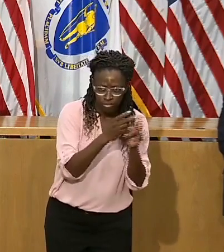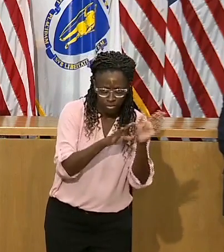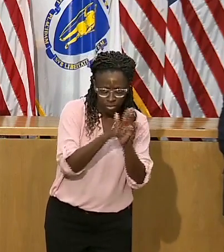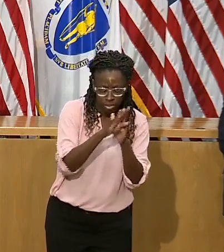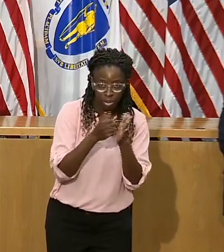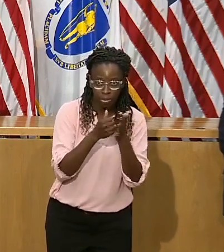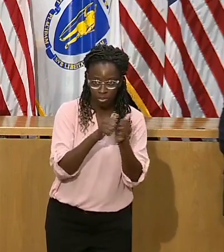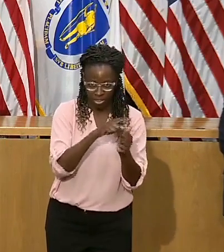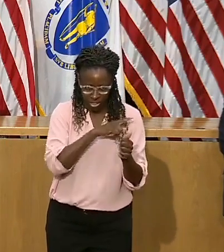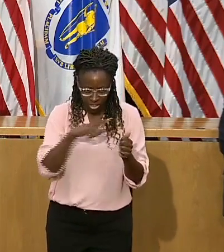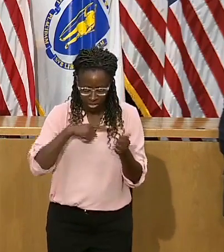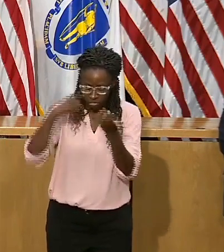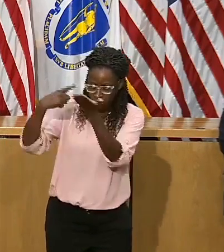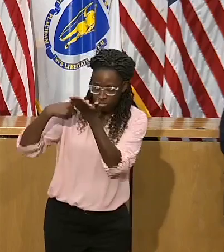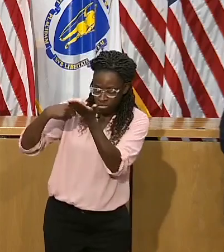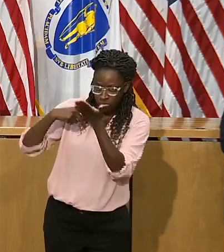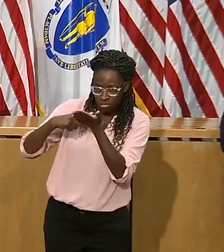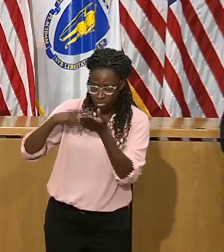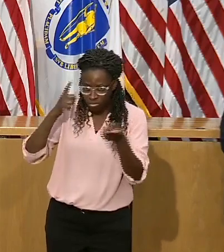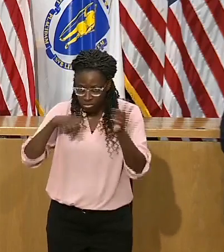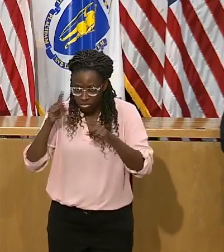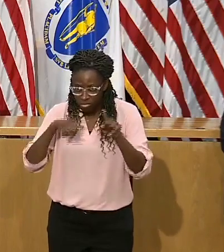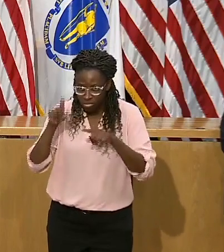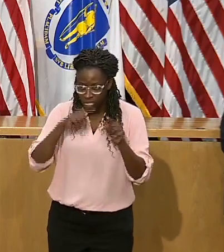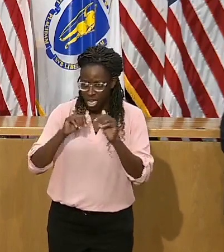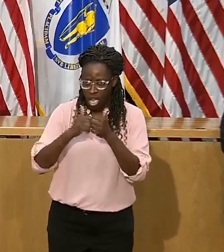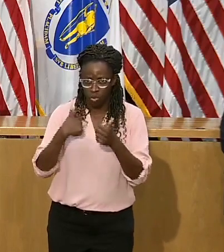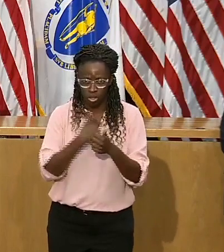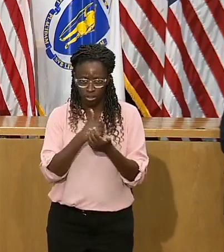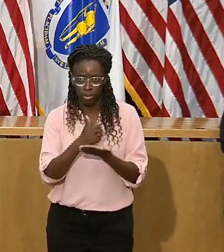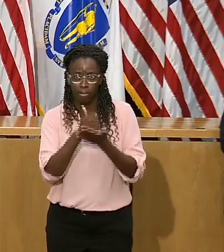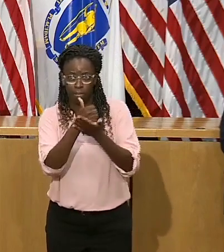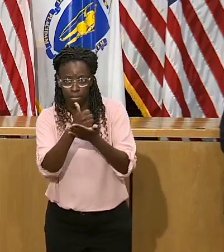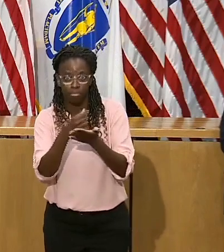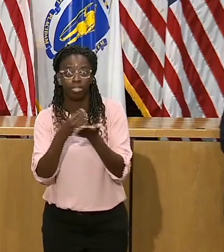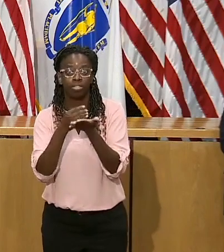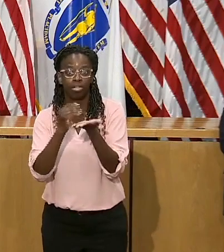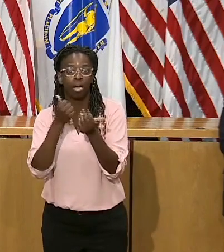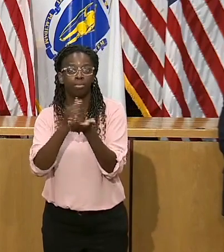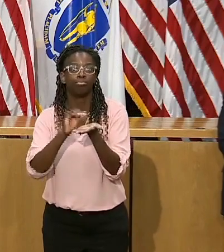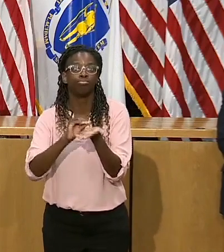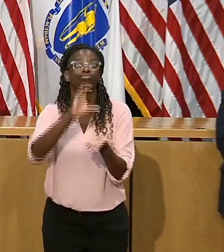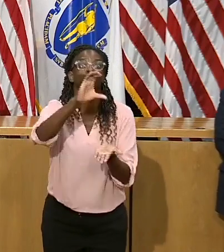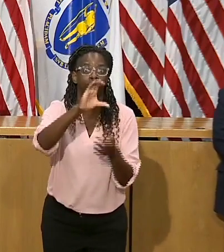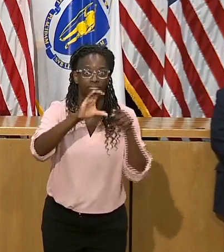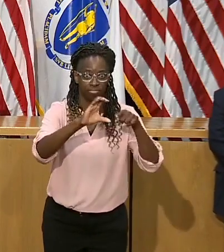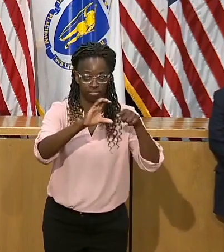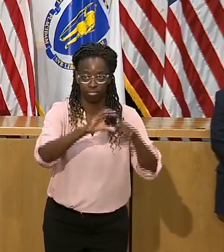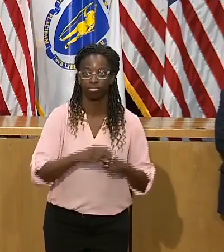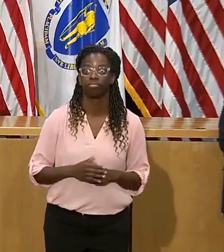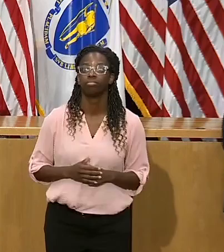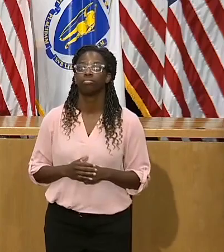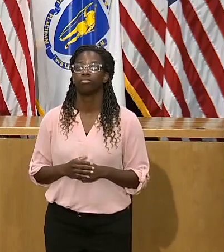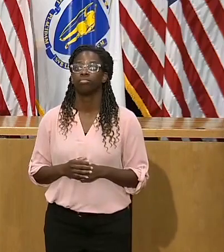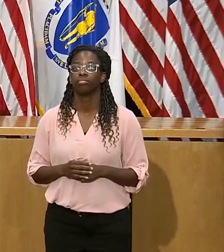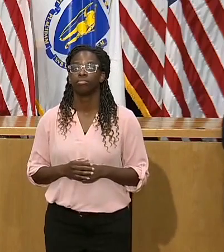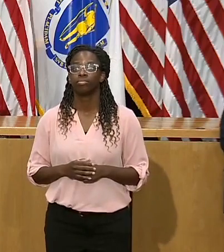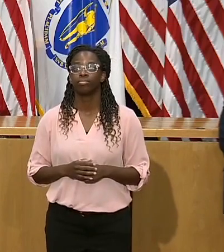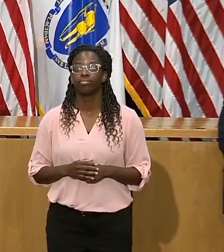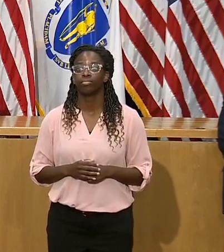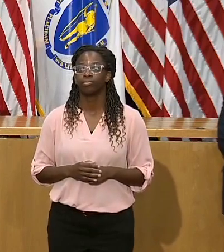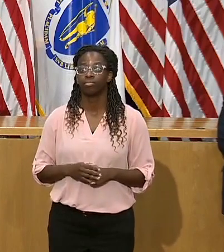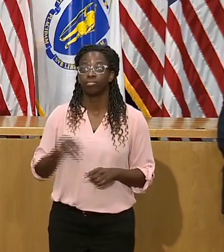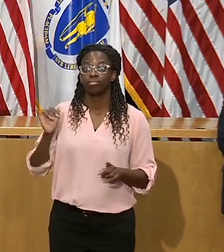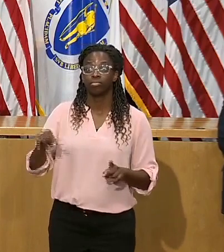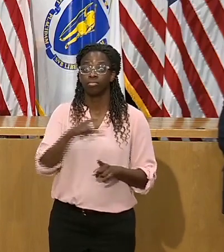our Partnership for Recovery plan. We filed a $275 million capital package with the legislature. It